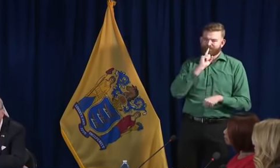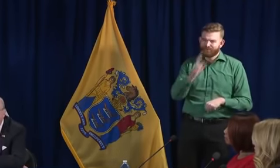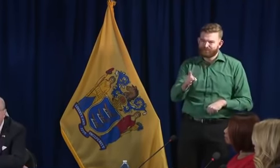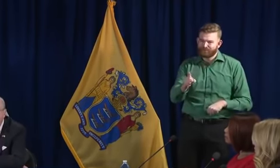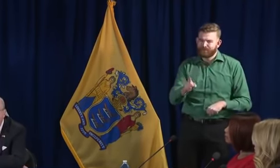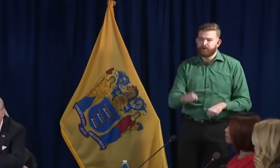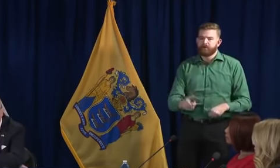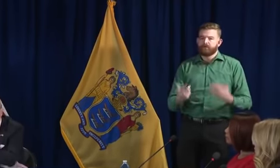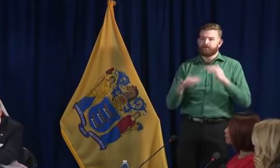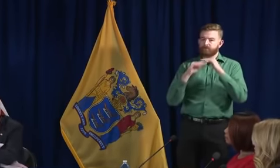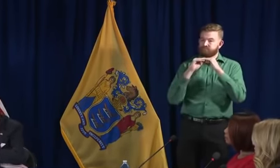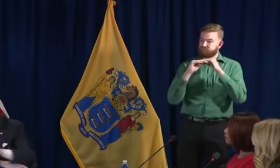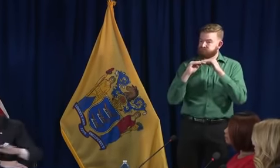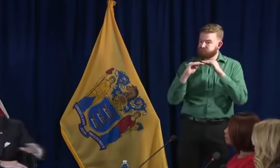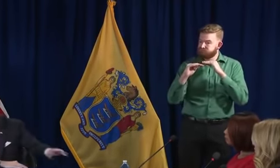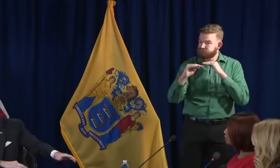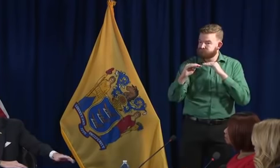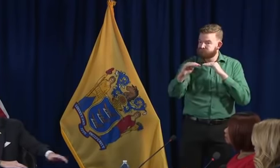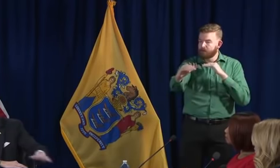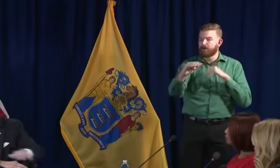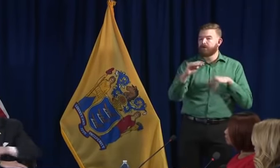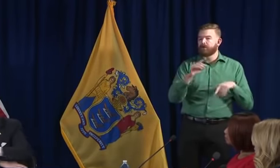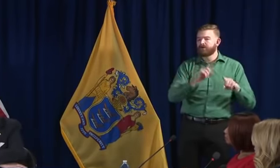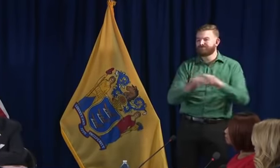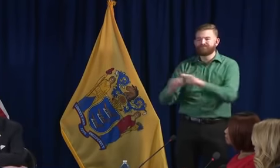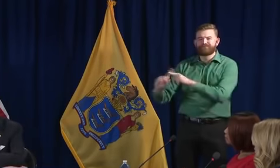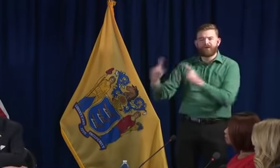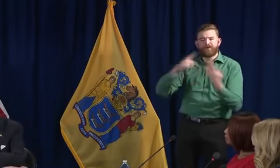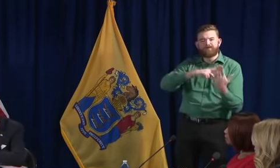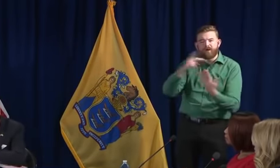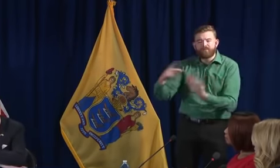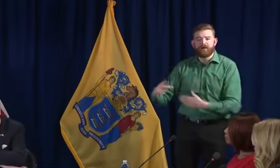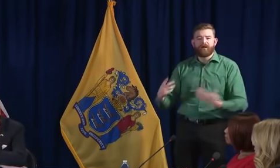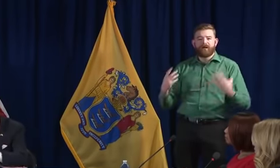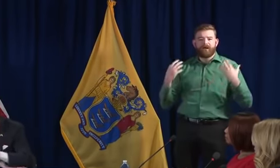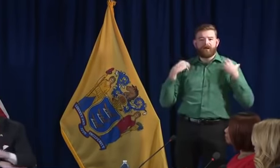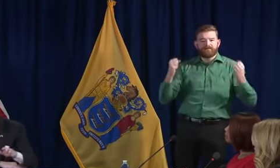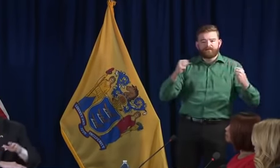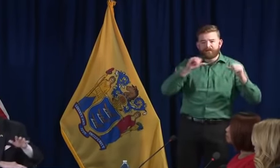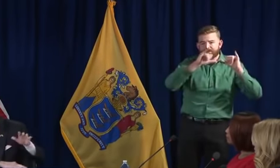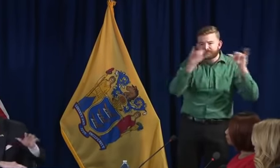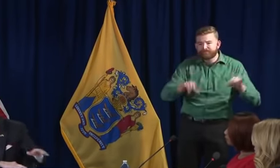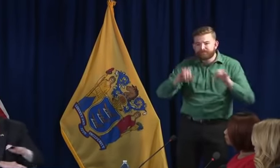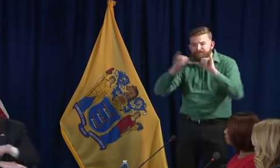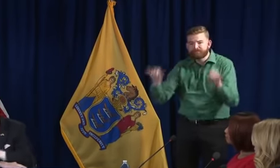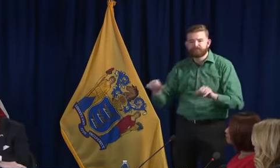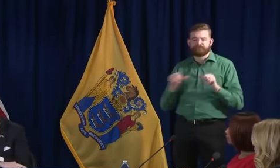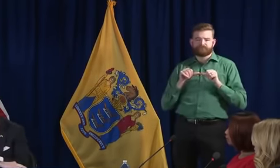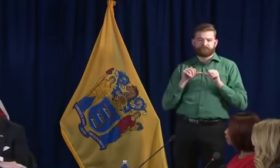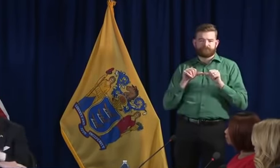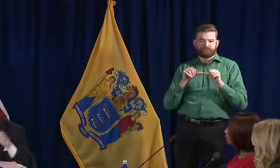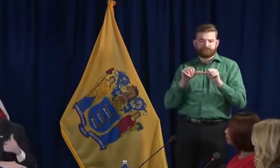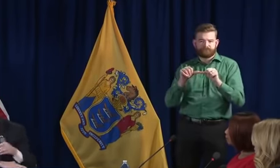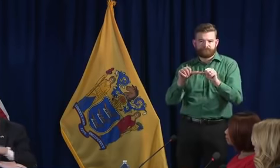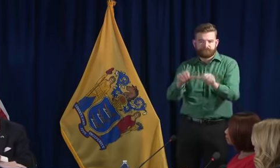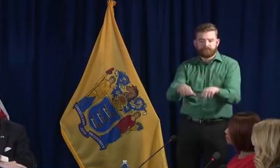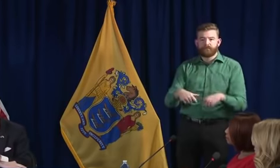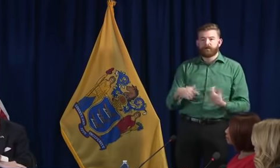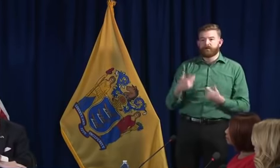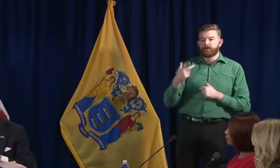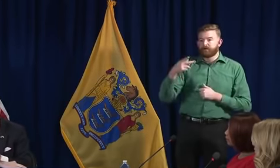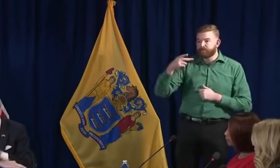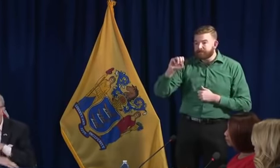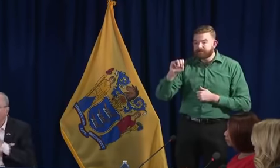systems, making sure there's consistency in things like training, obviously personal protective equipment,